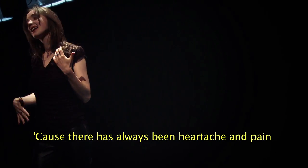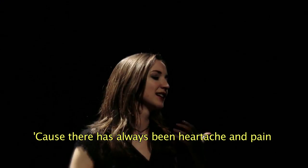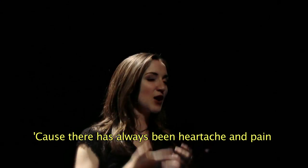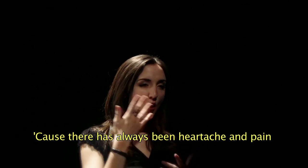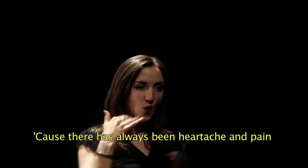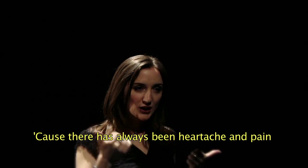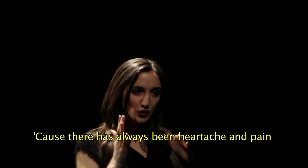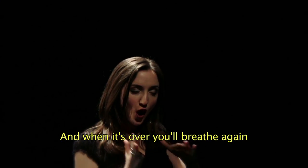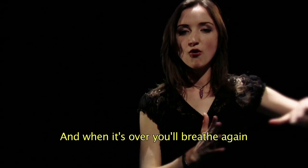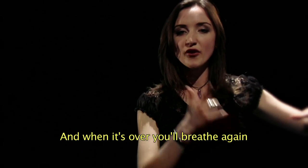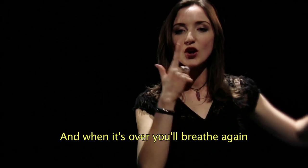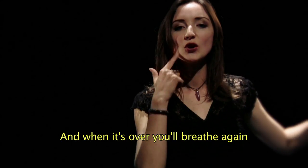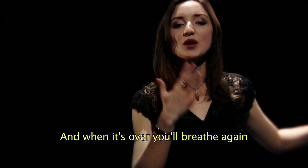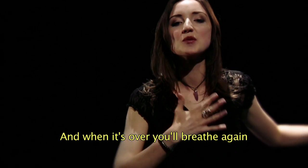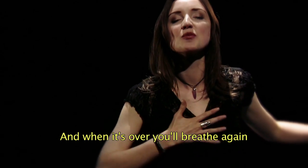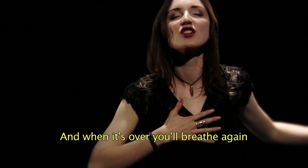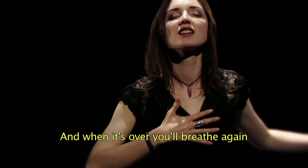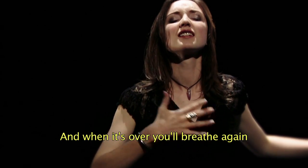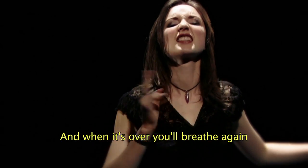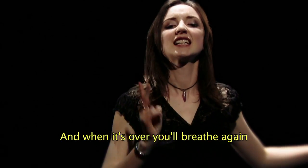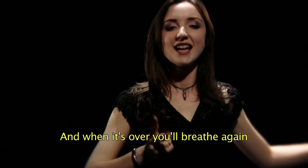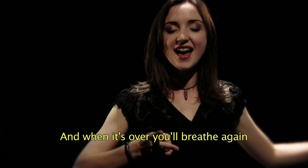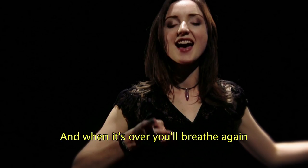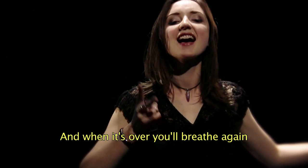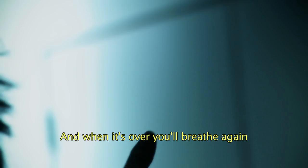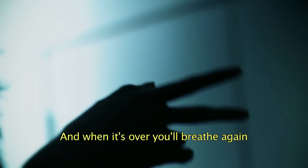And when it's over, you breathe again